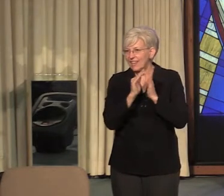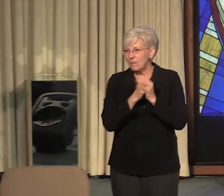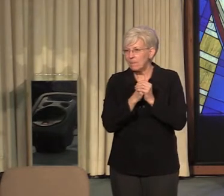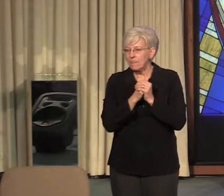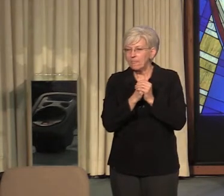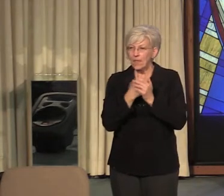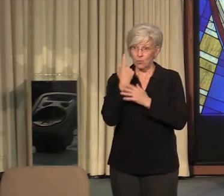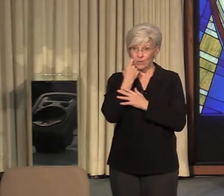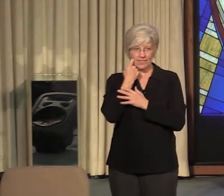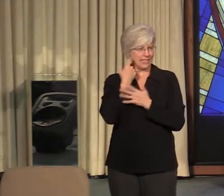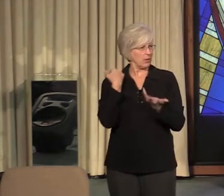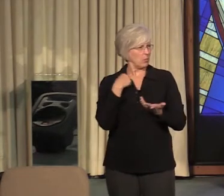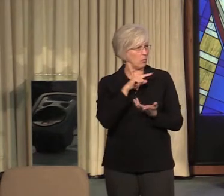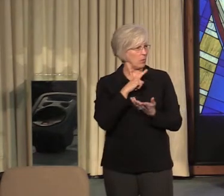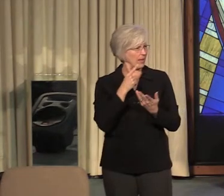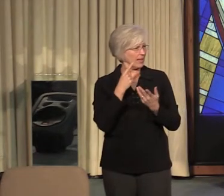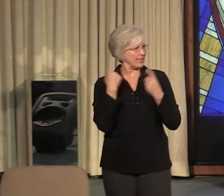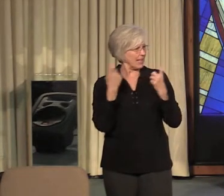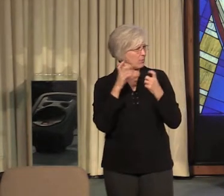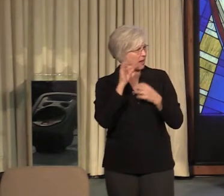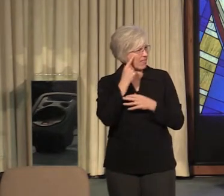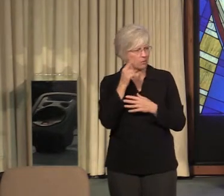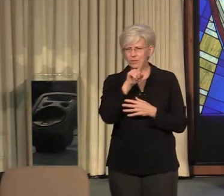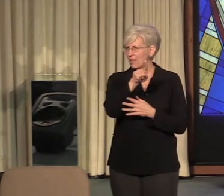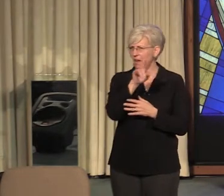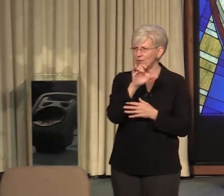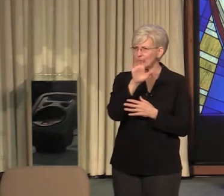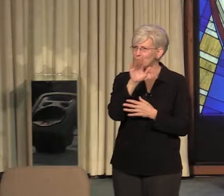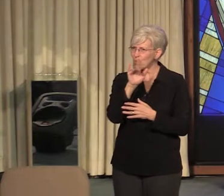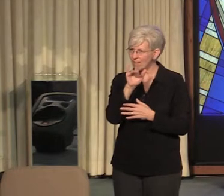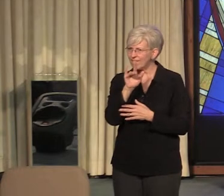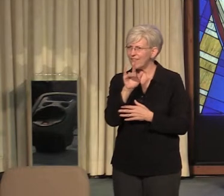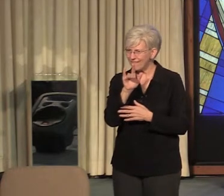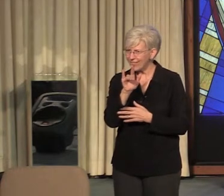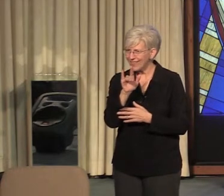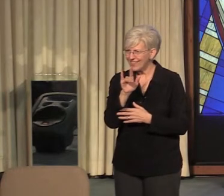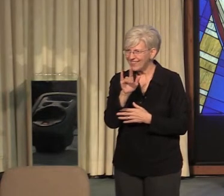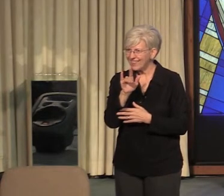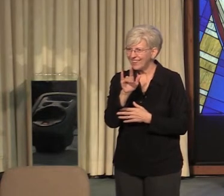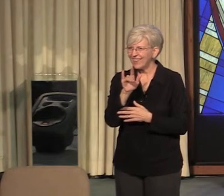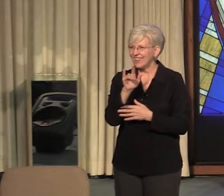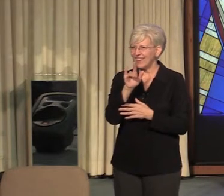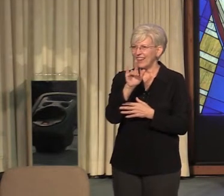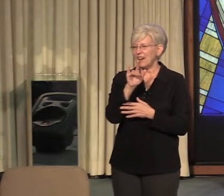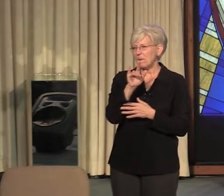We recently celebrated, I think it was the 125th anniversary of Silent Unity.